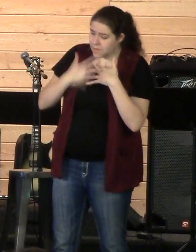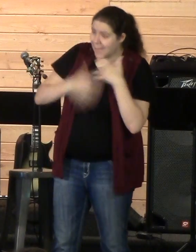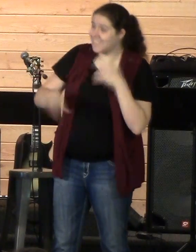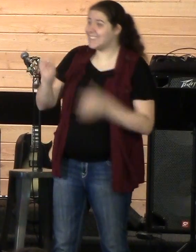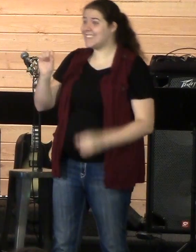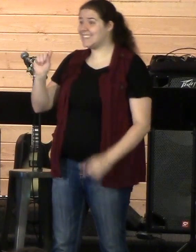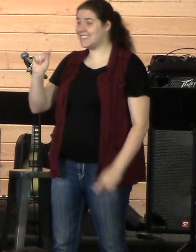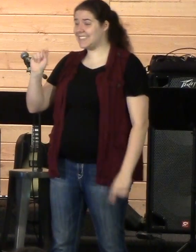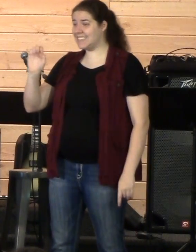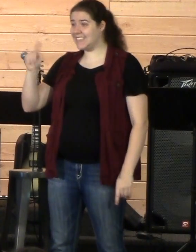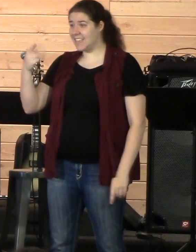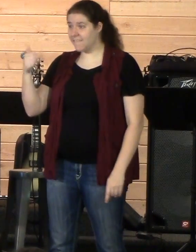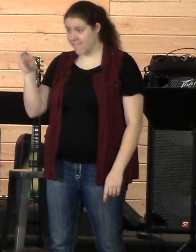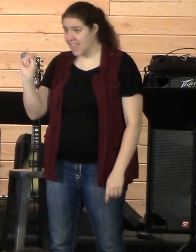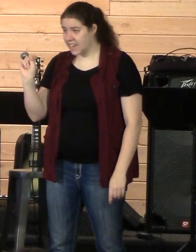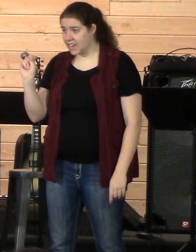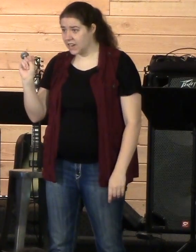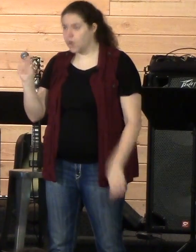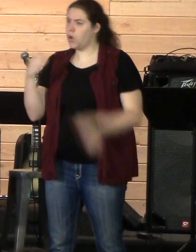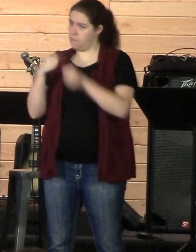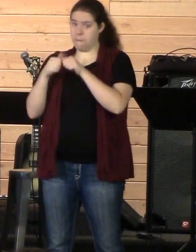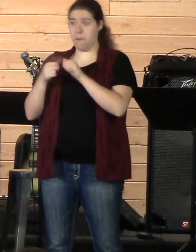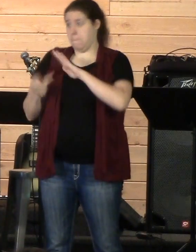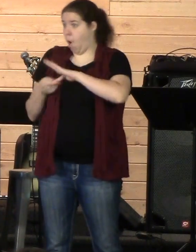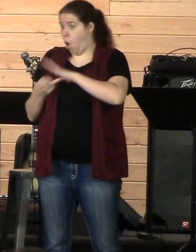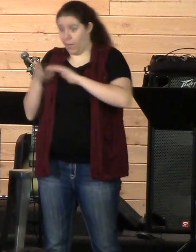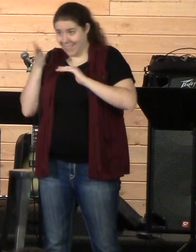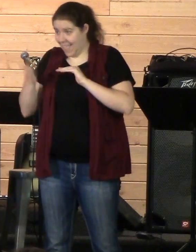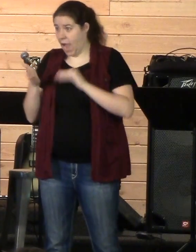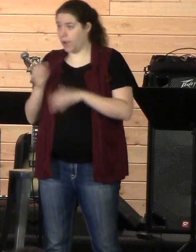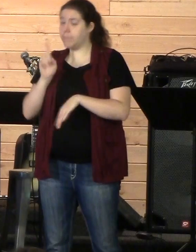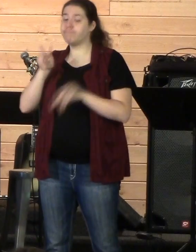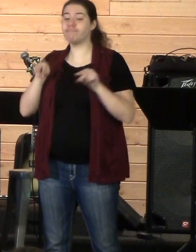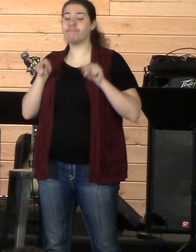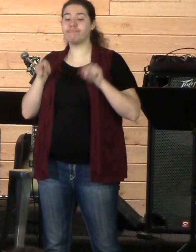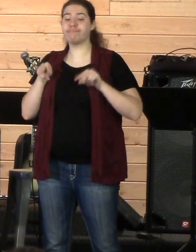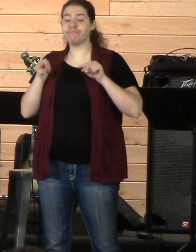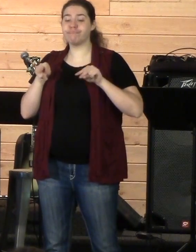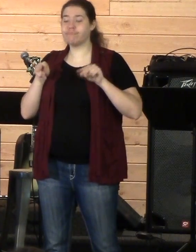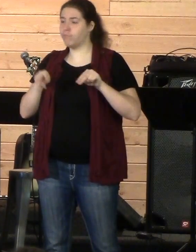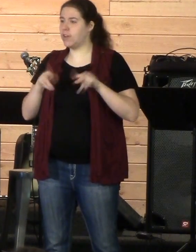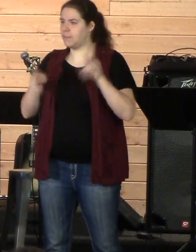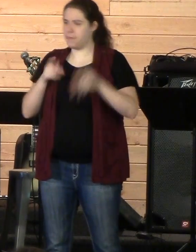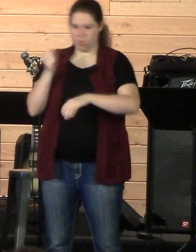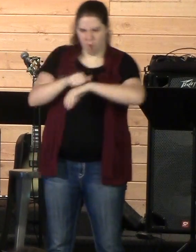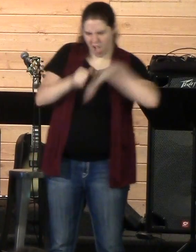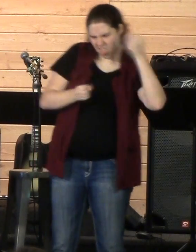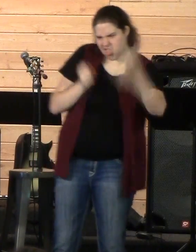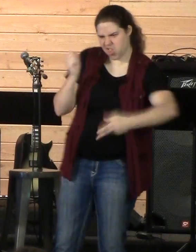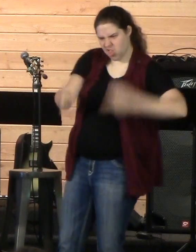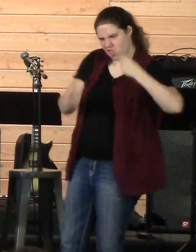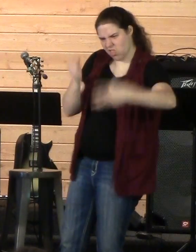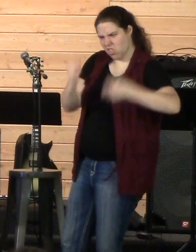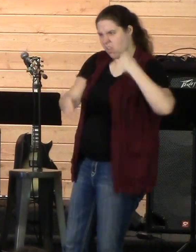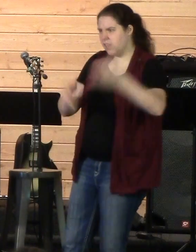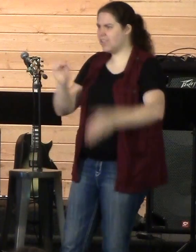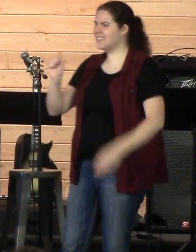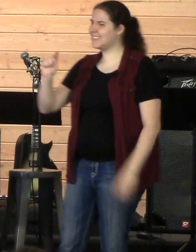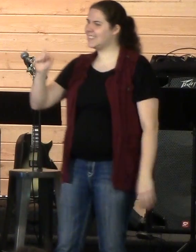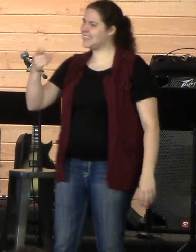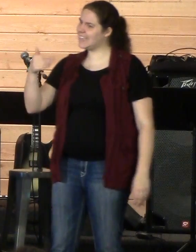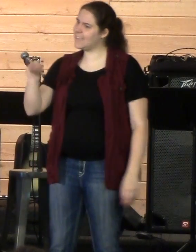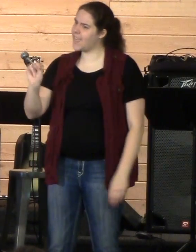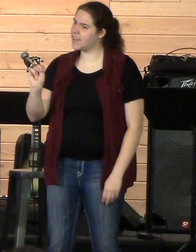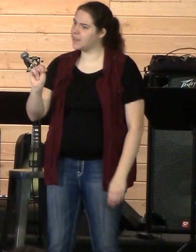presided over the first martyr, the murdering of Stephen and stoning of him. And when the blood of your martyr Stephen was shed,